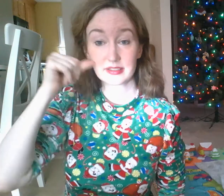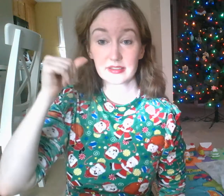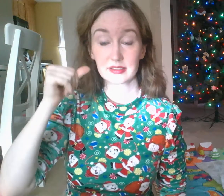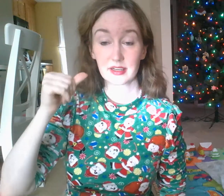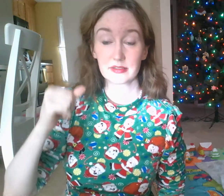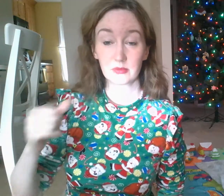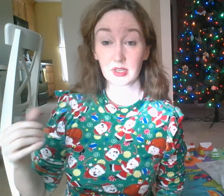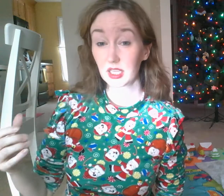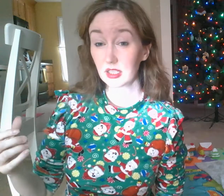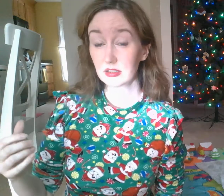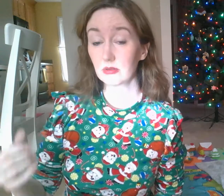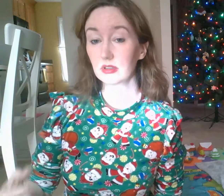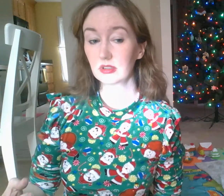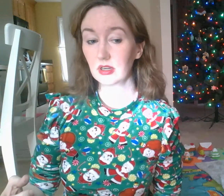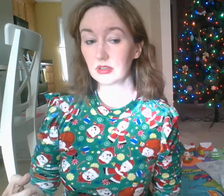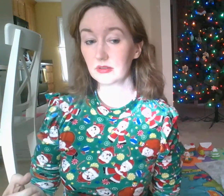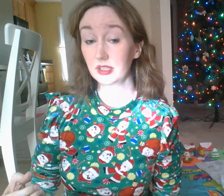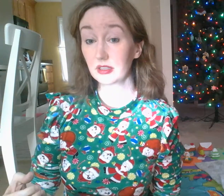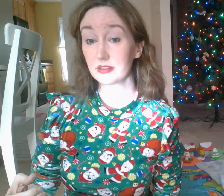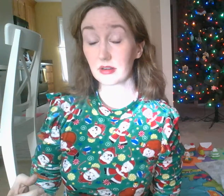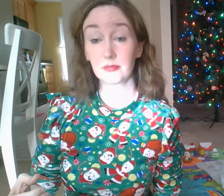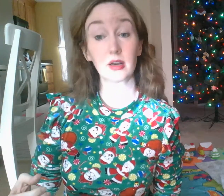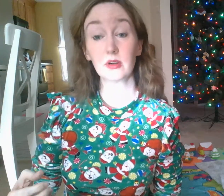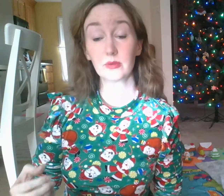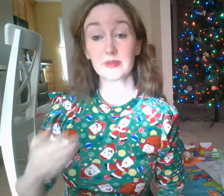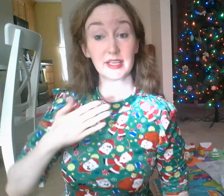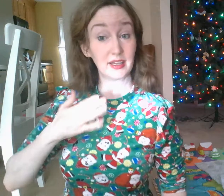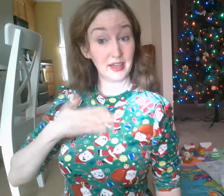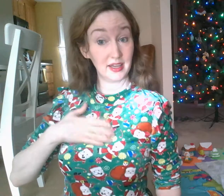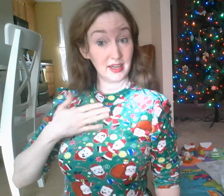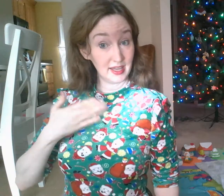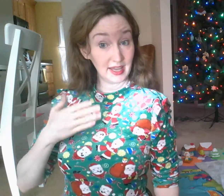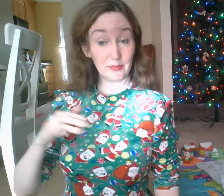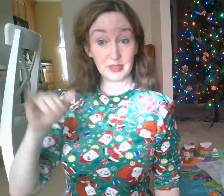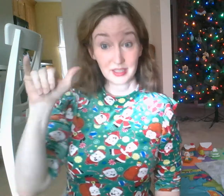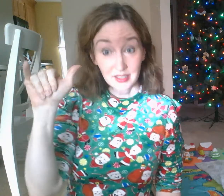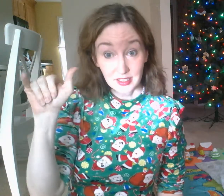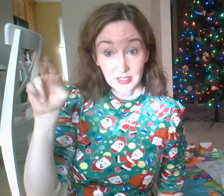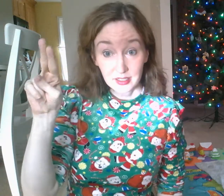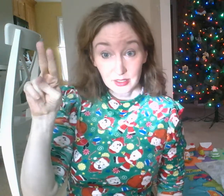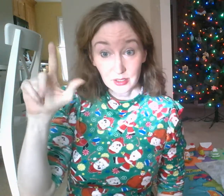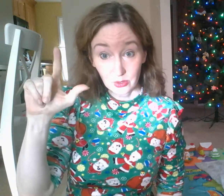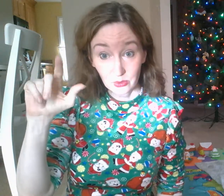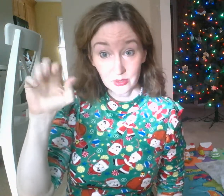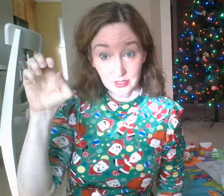Alex's cousin Morgan or Uncle Nicholas or Aunt Barbara, we would say, Happy Yule.